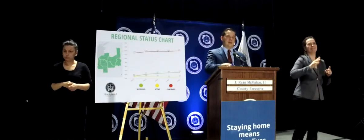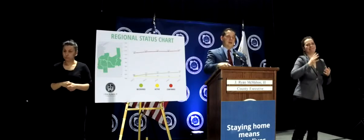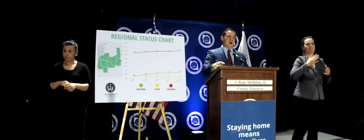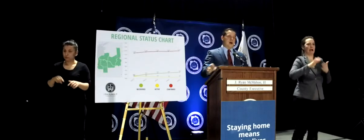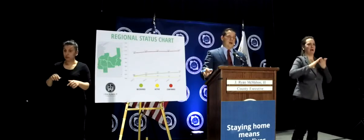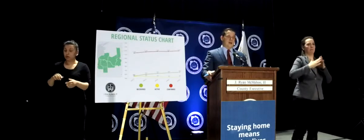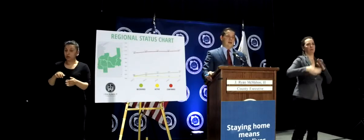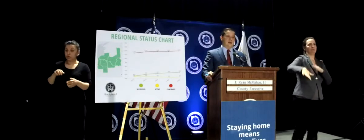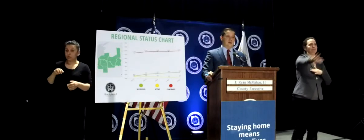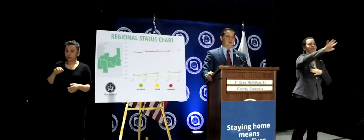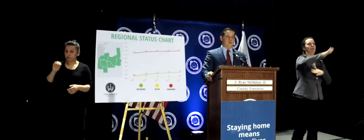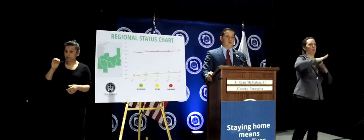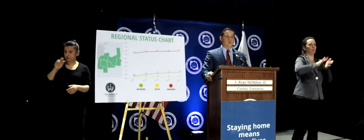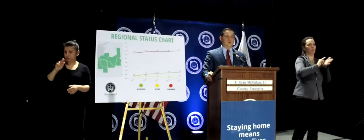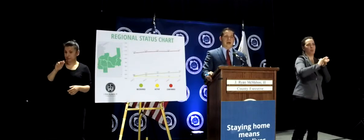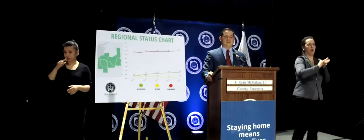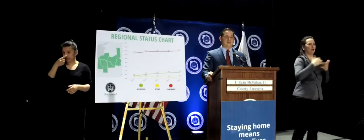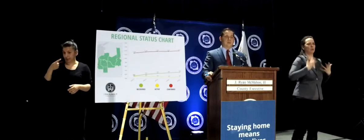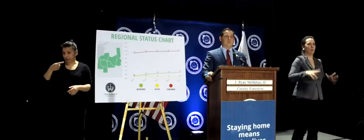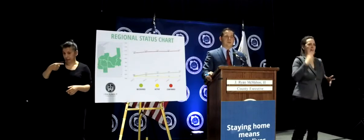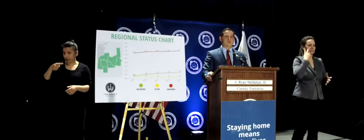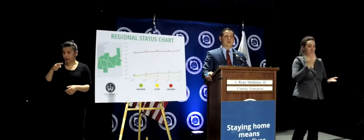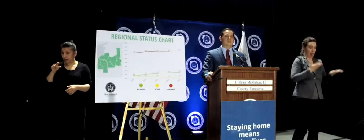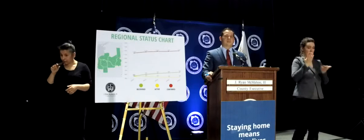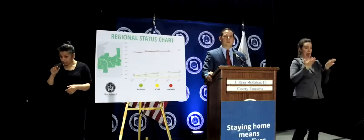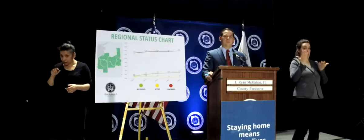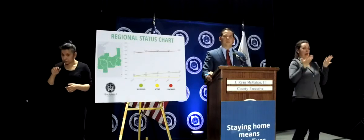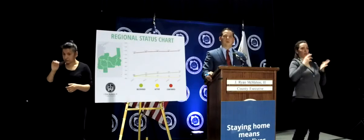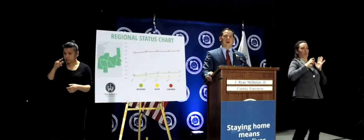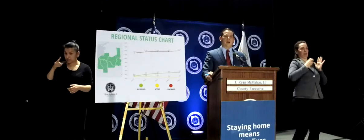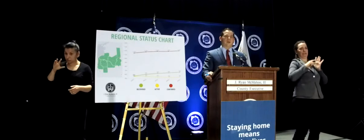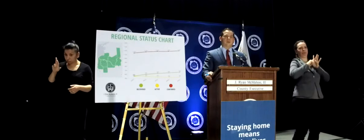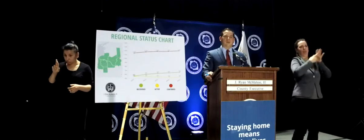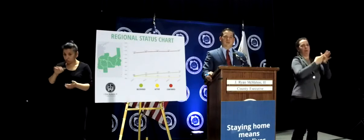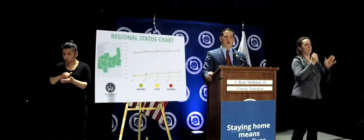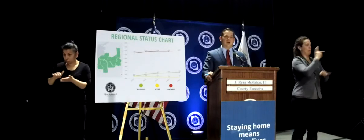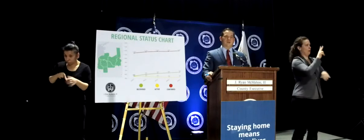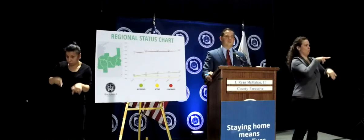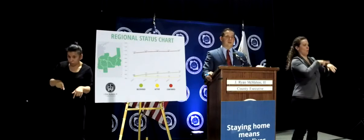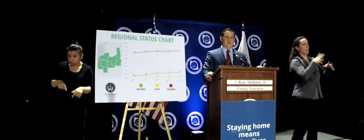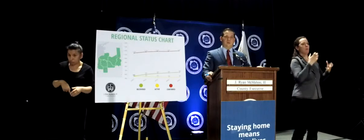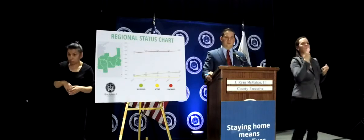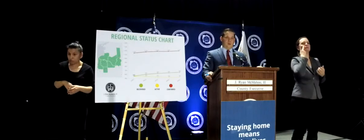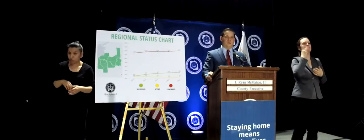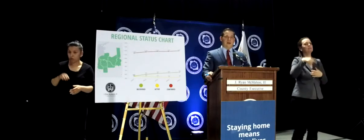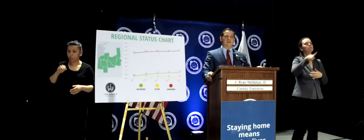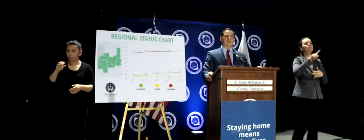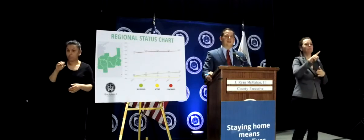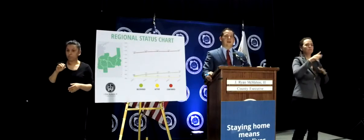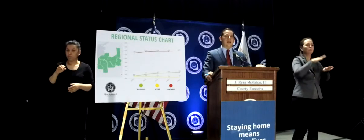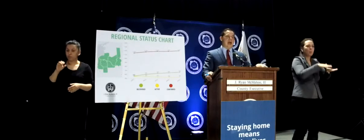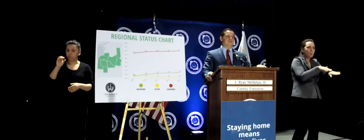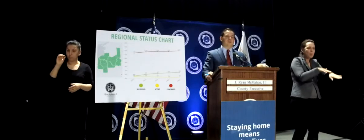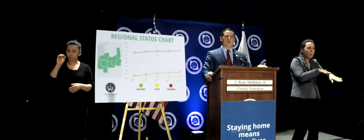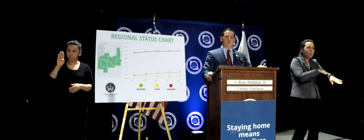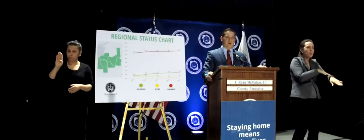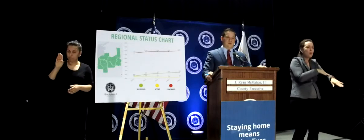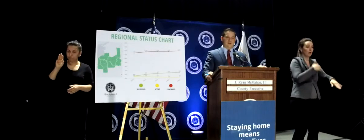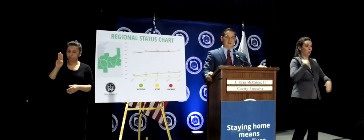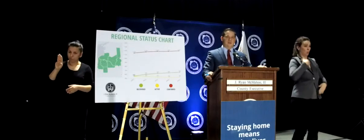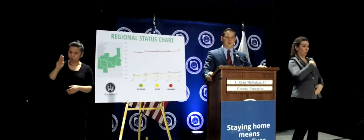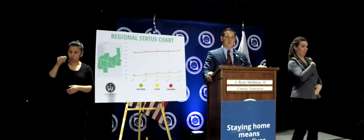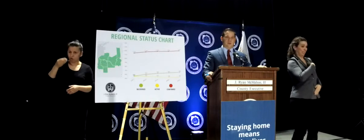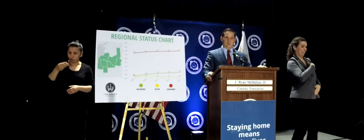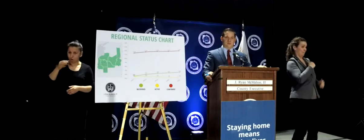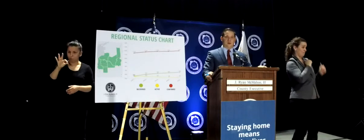connected. And who has to come up with this? The people who are going to be in charge of dealing with COVID-19 have to be the